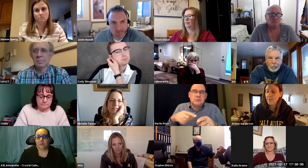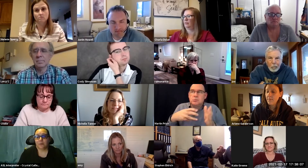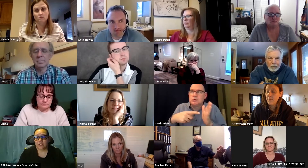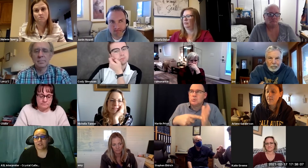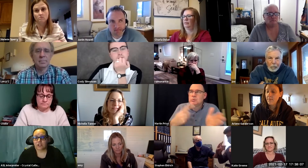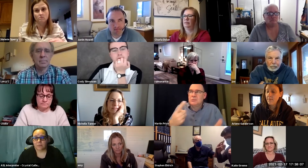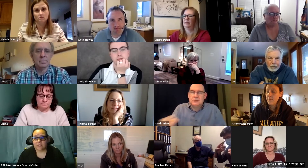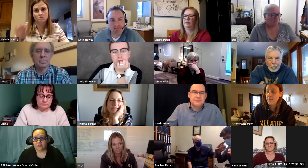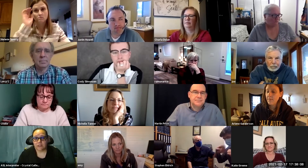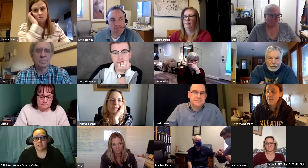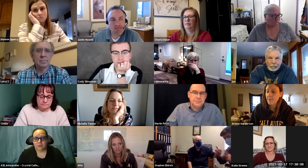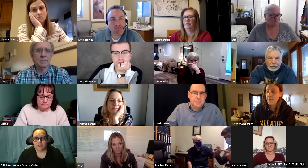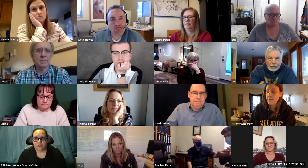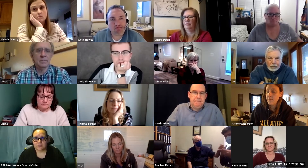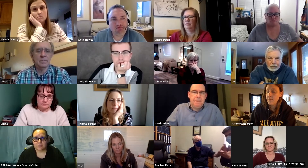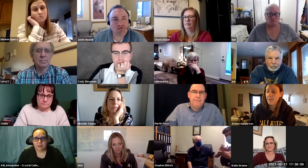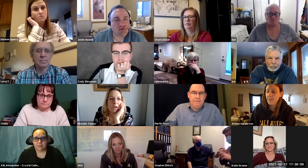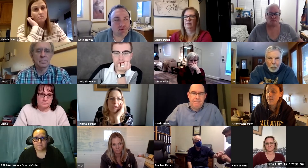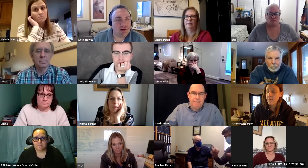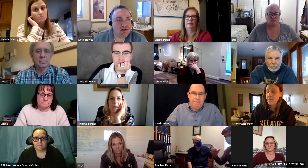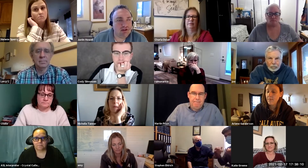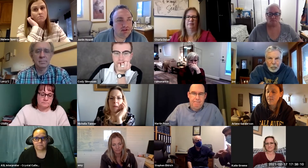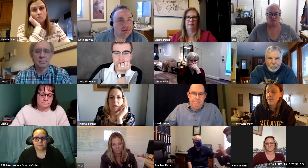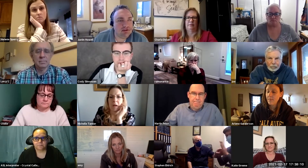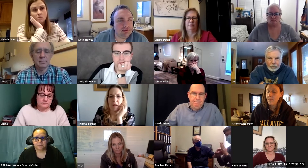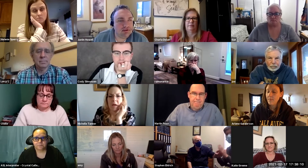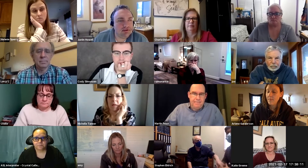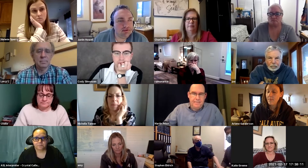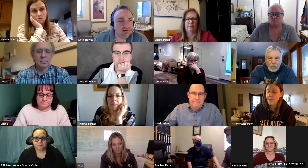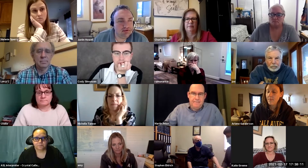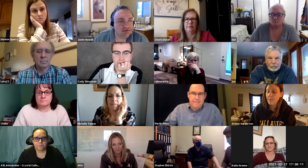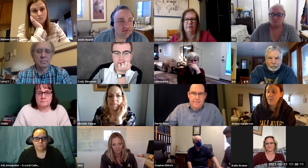I could have permission to share my screen so I can show something.